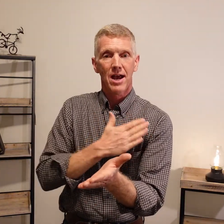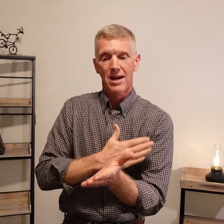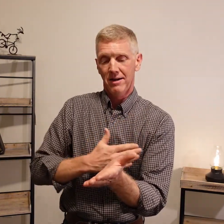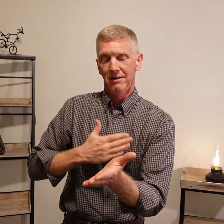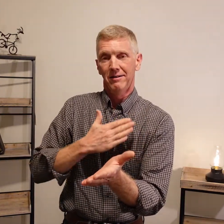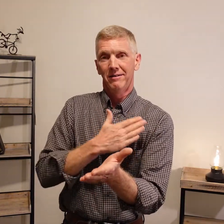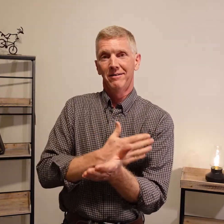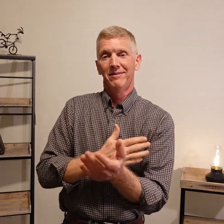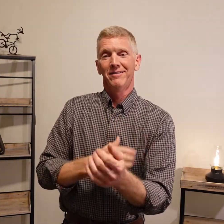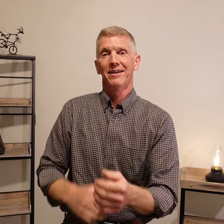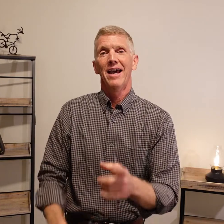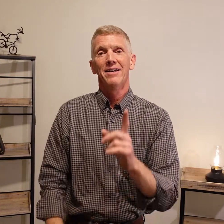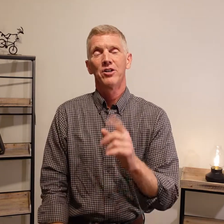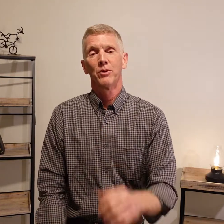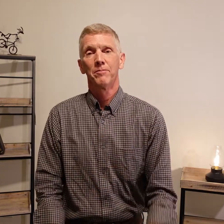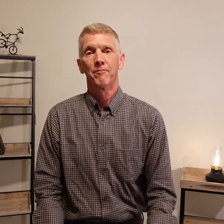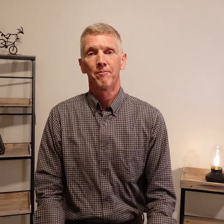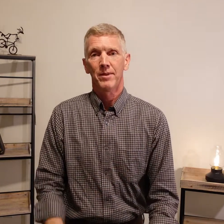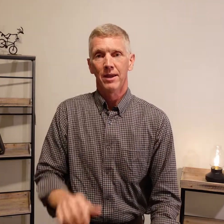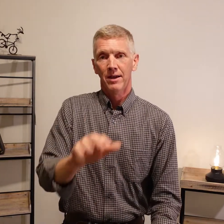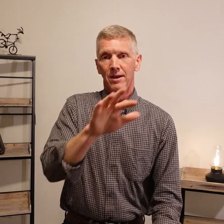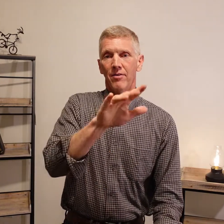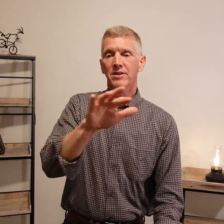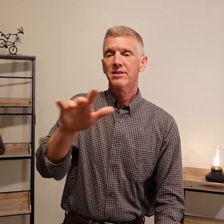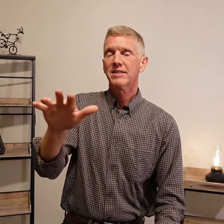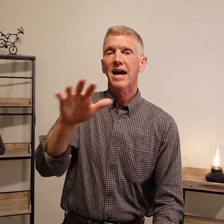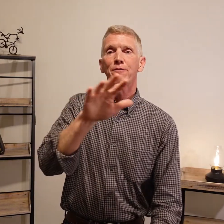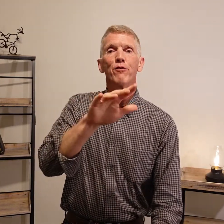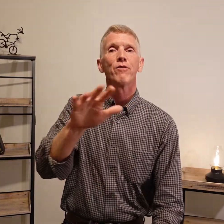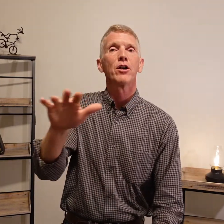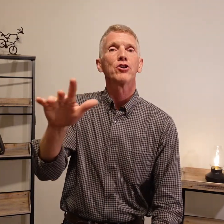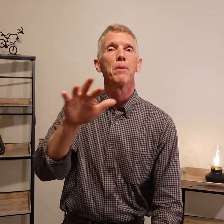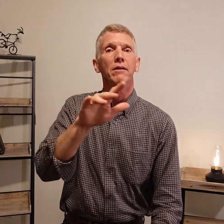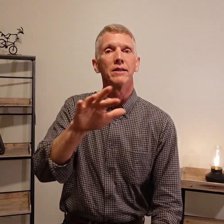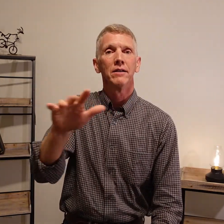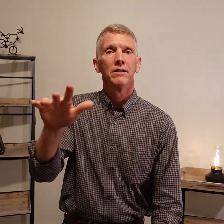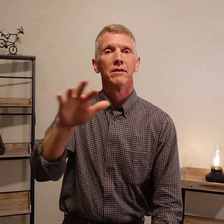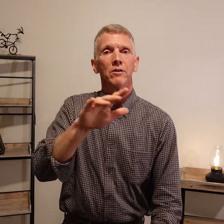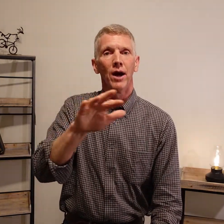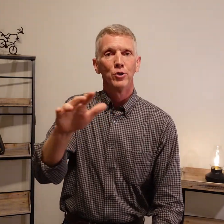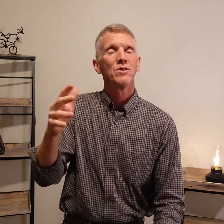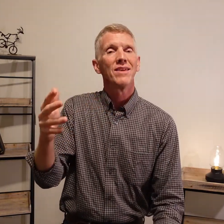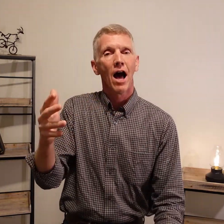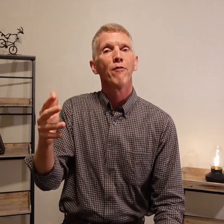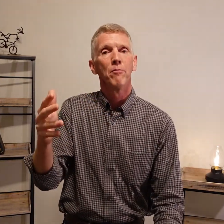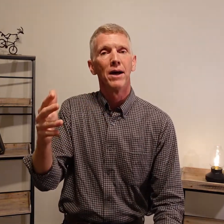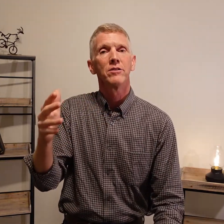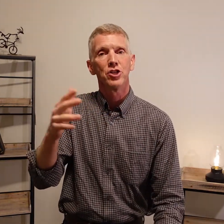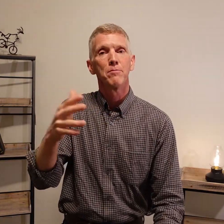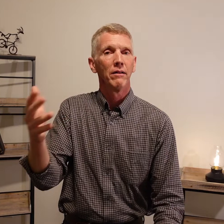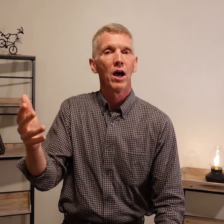sign? Okay, here's one. This is the sign for finger spelling, right? Using the alphabet to spell out